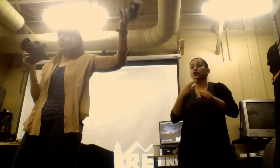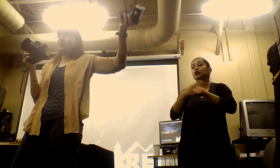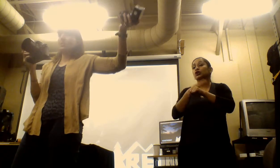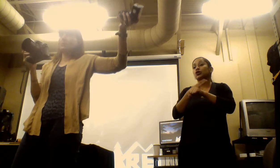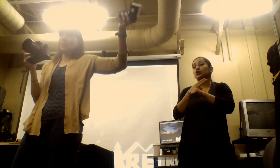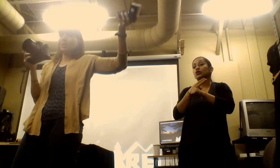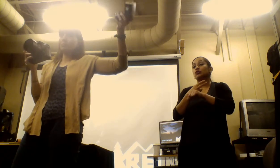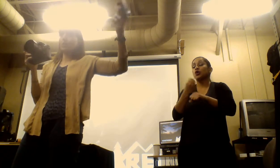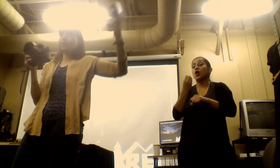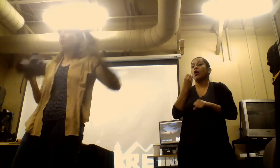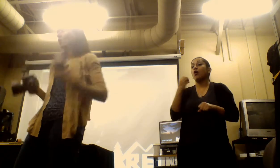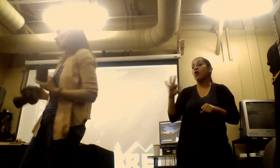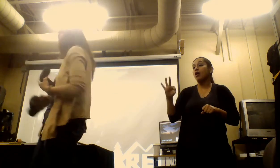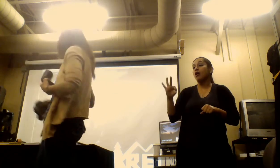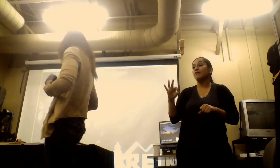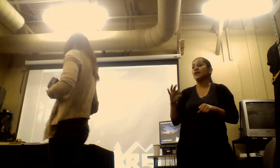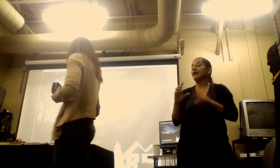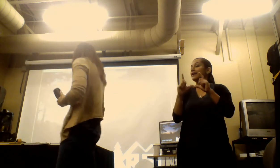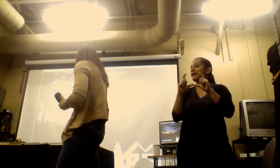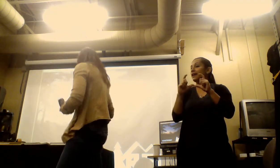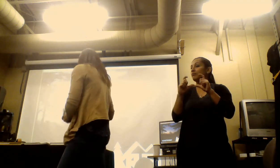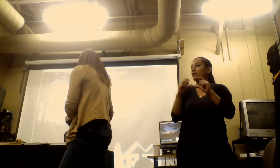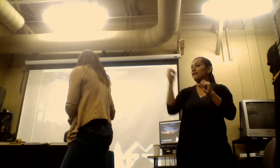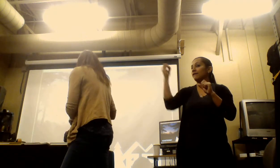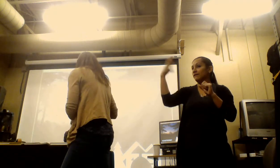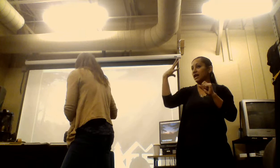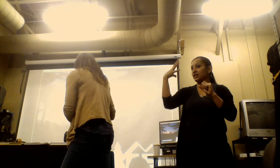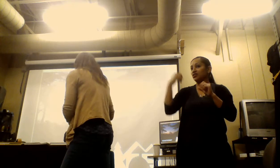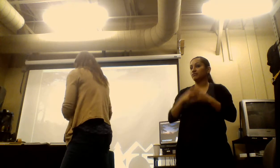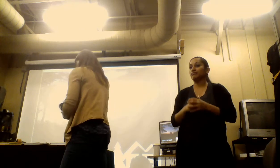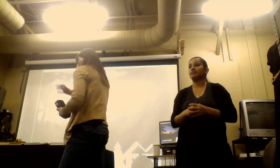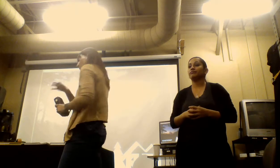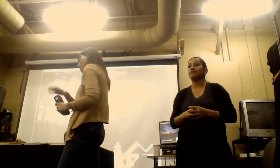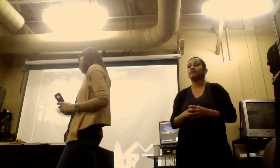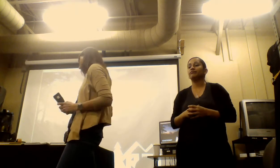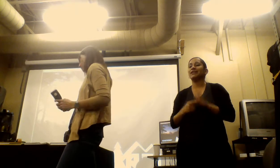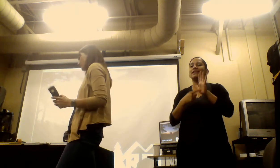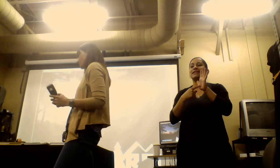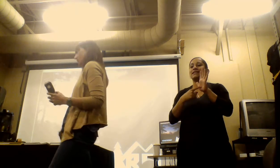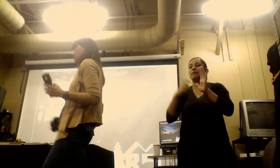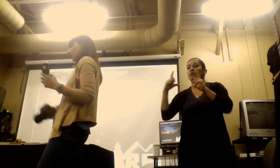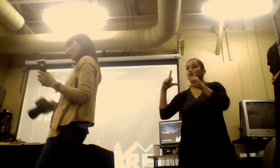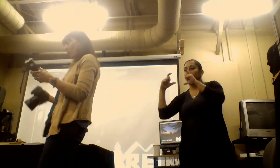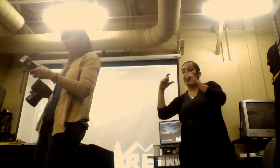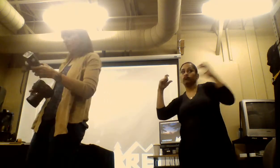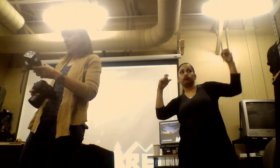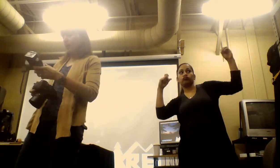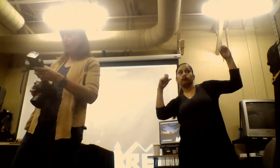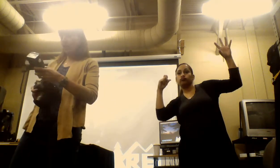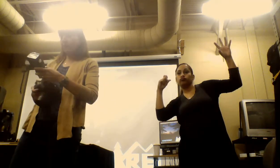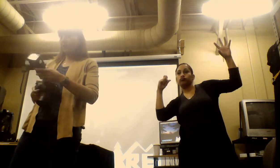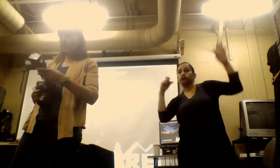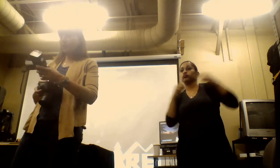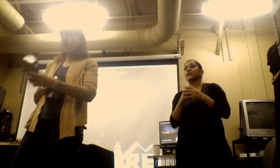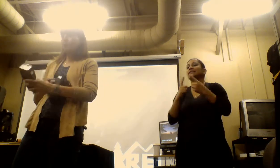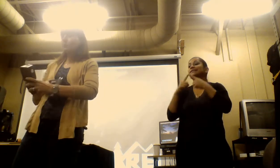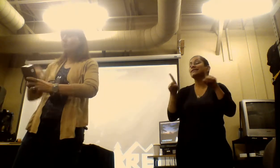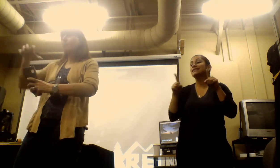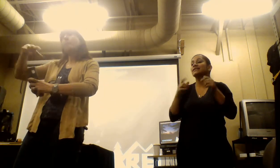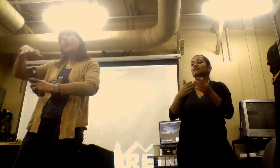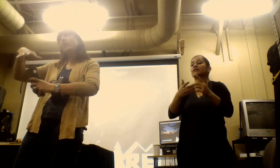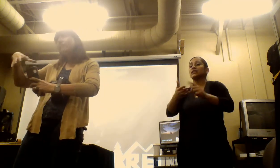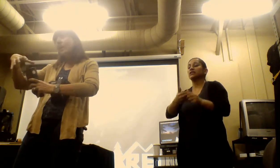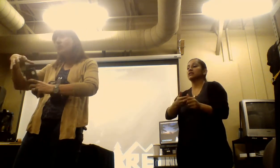flash is 1,000 times better. Or if you have you know, some sort of, you've seen like probably, I don't have anything,